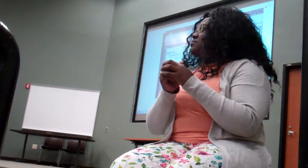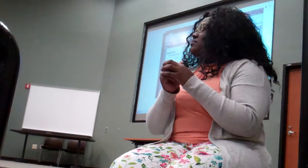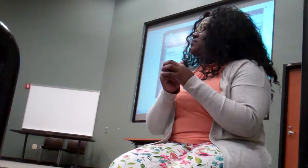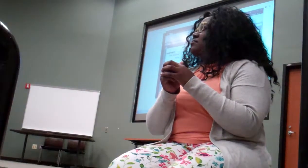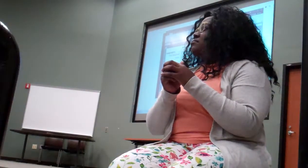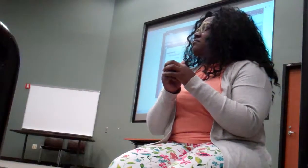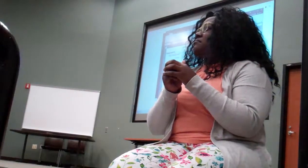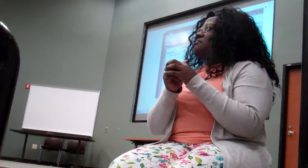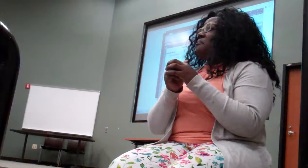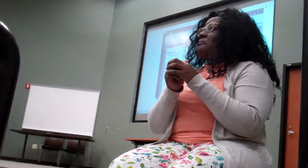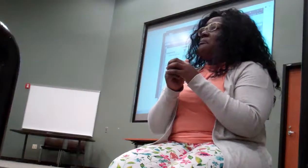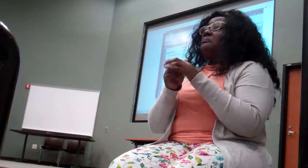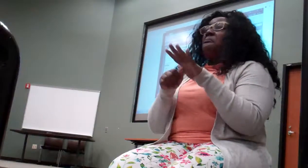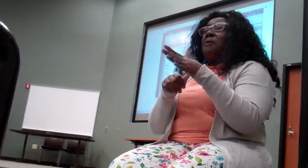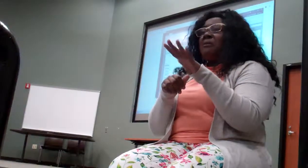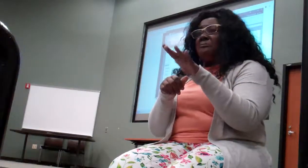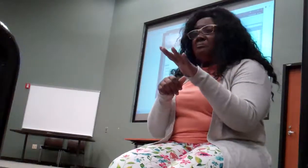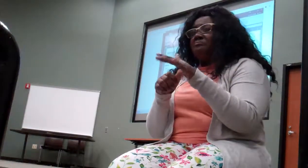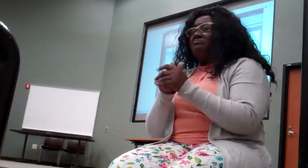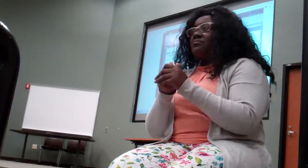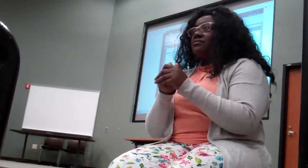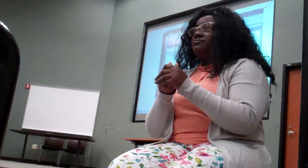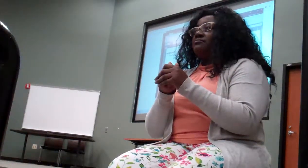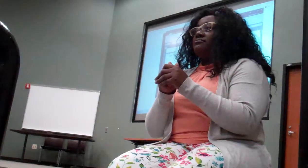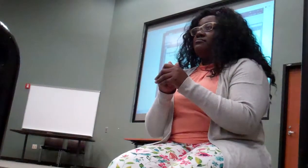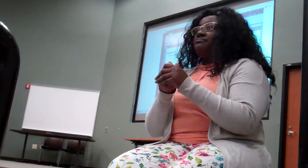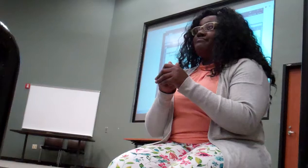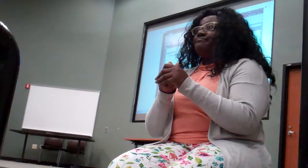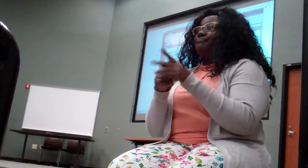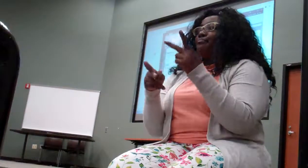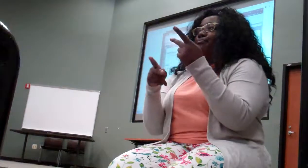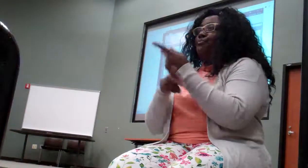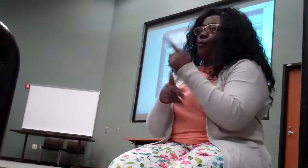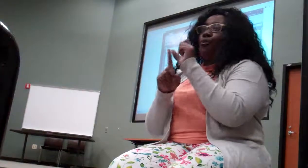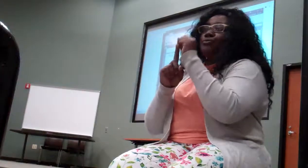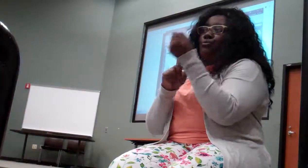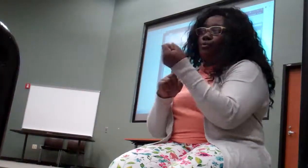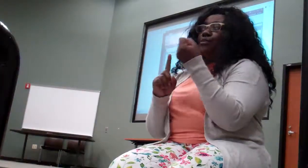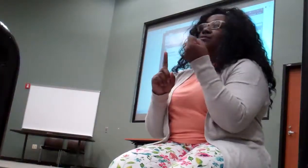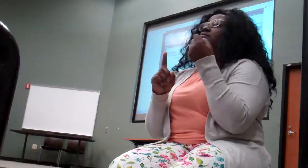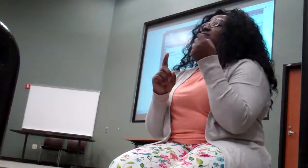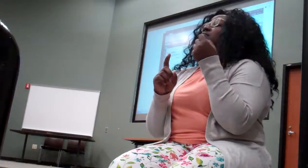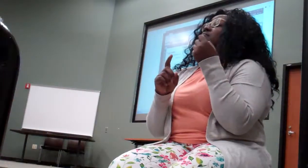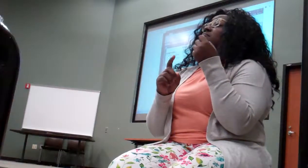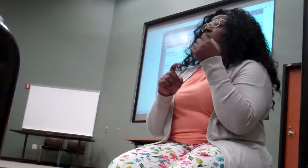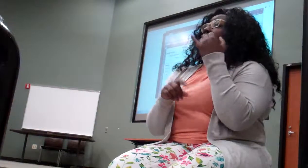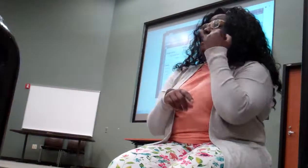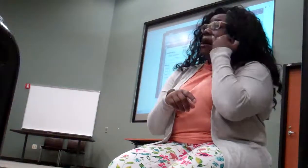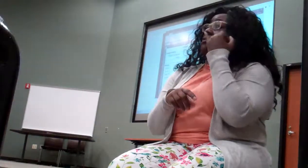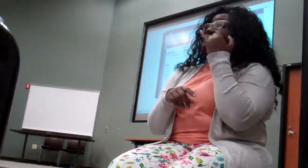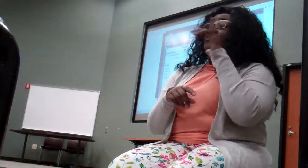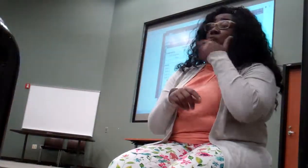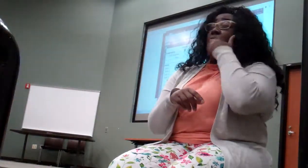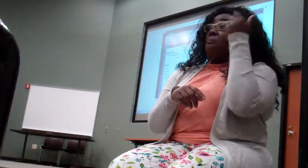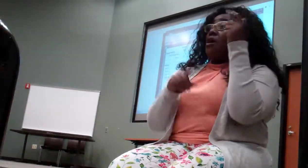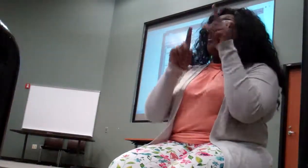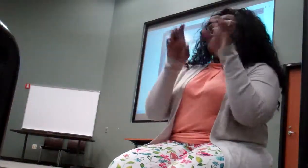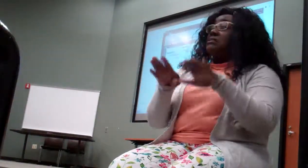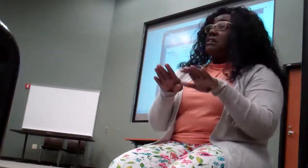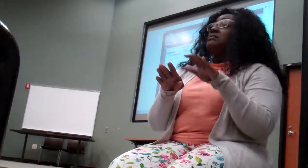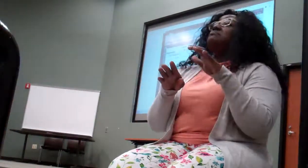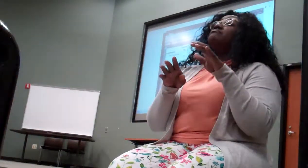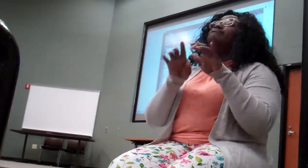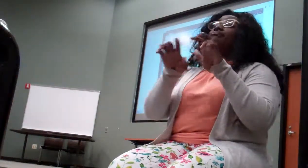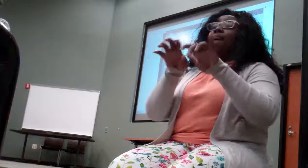right? That's, where your worst case scenario, that's what you're looking at. But then plug in, okay, what if I do a little bit better? And plug in those